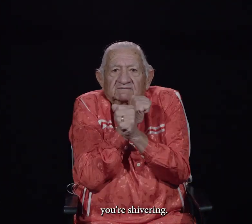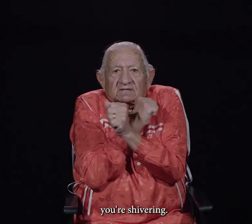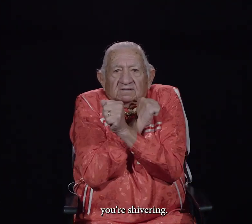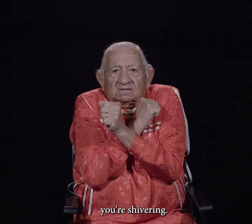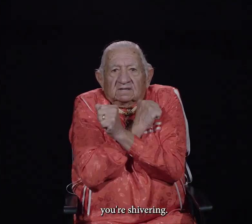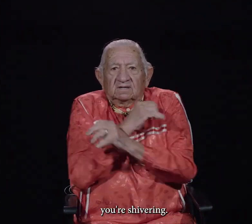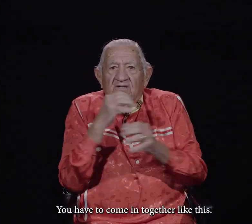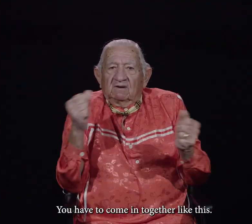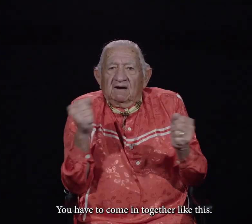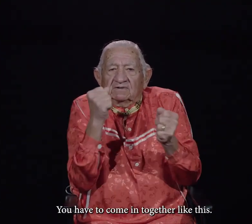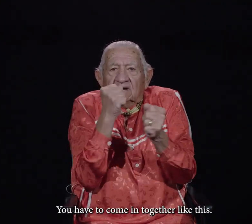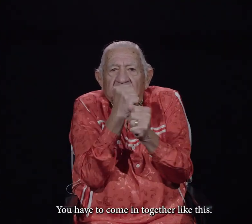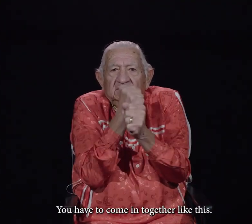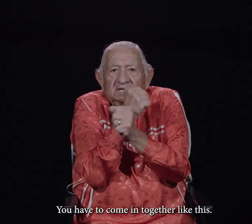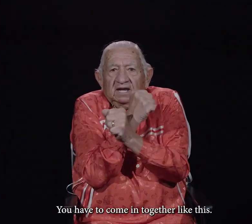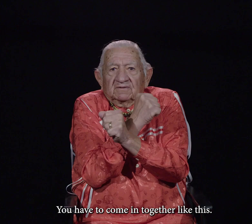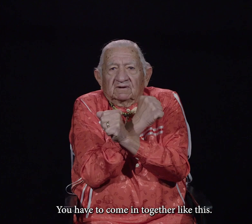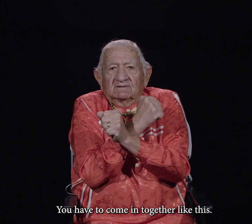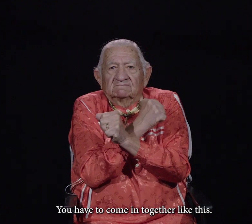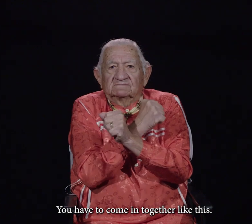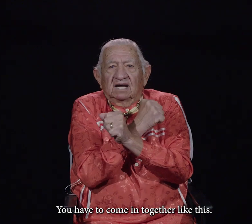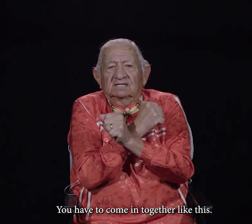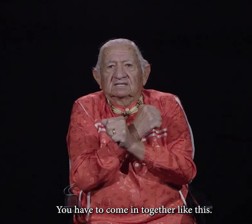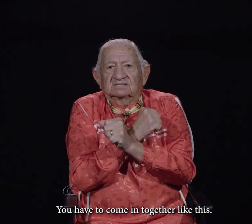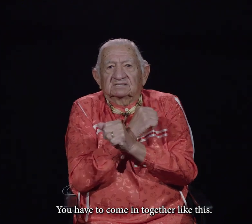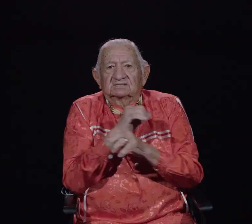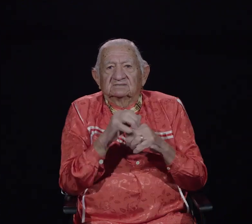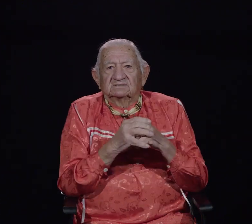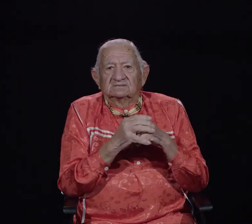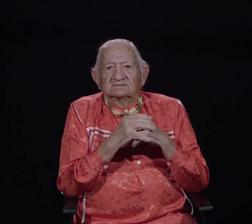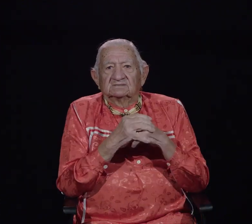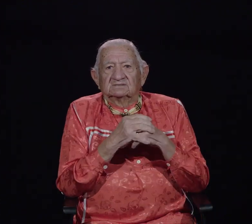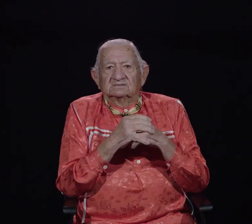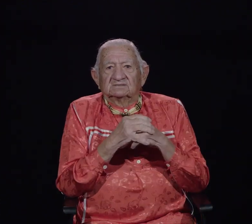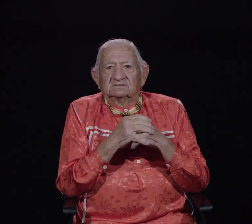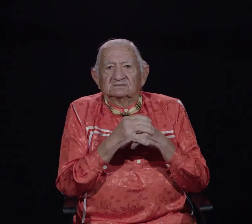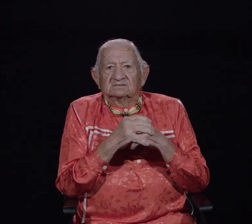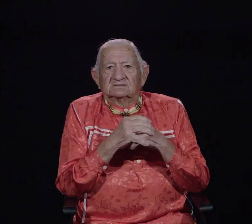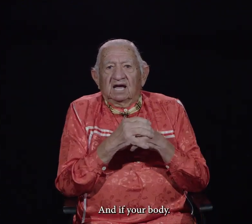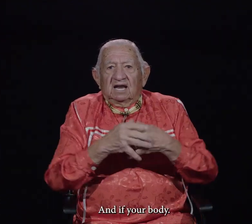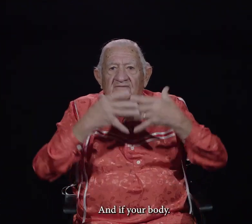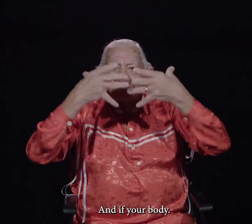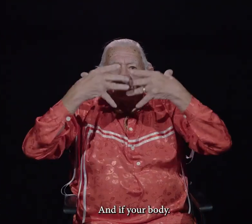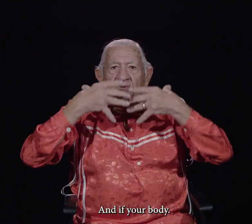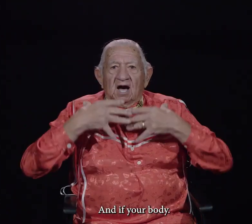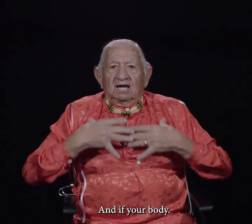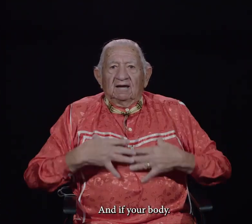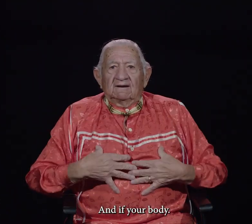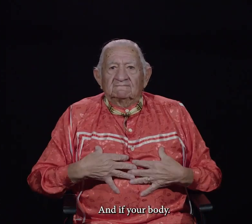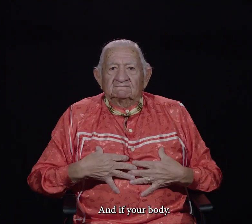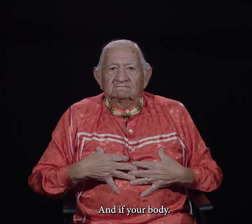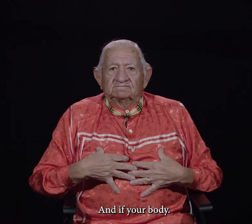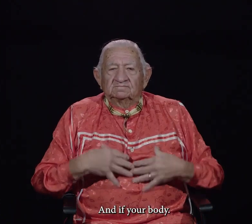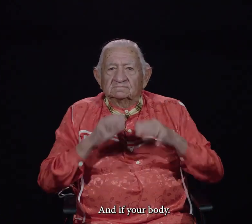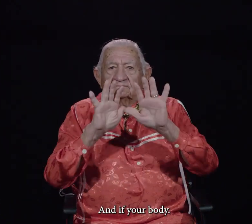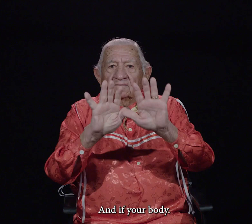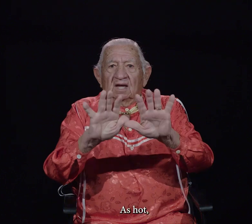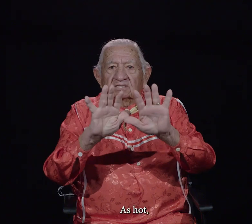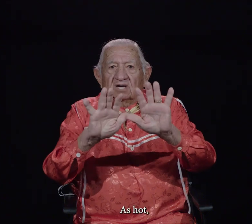shivering. You have to come in together like this. And if your body is